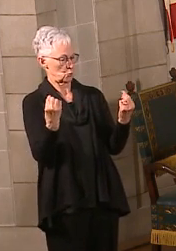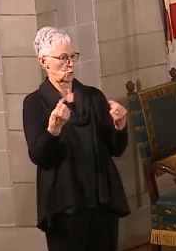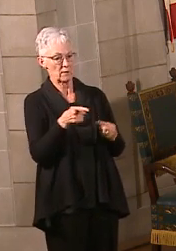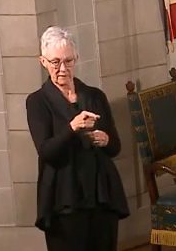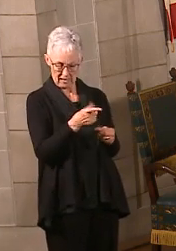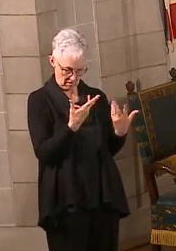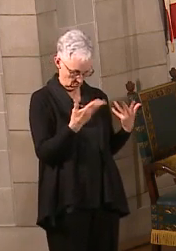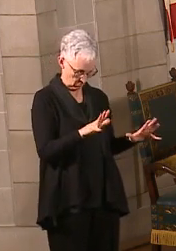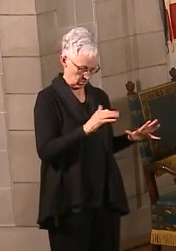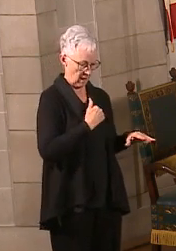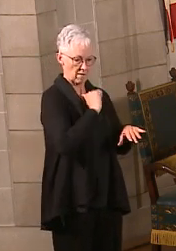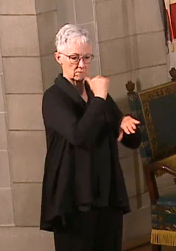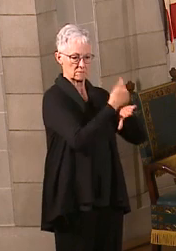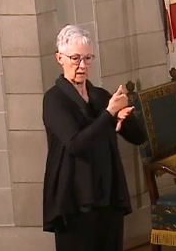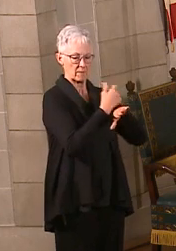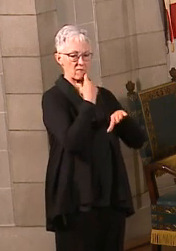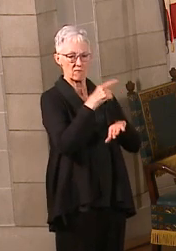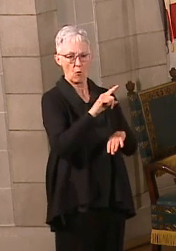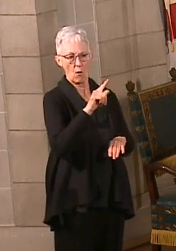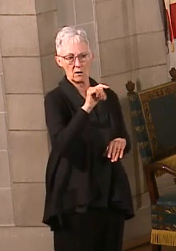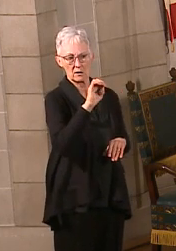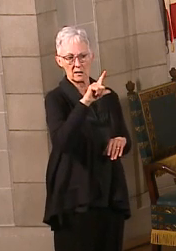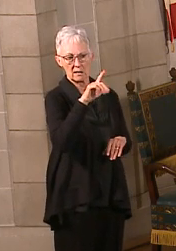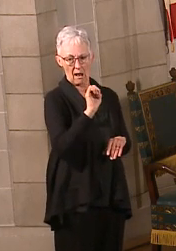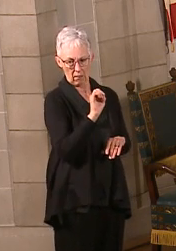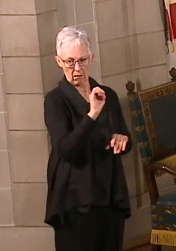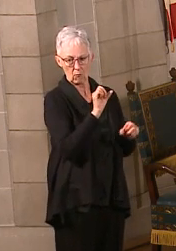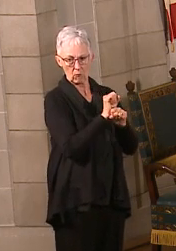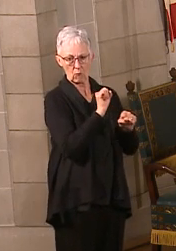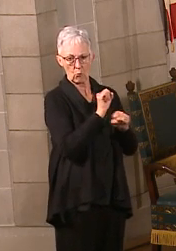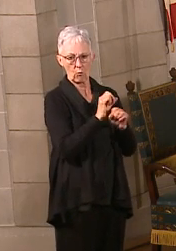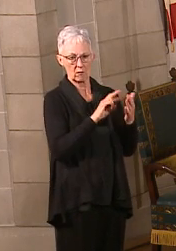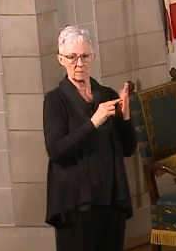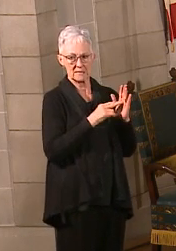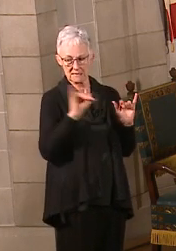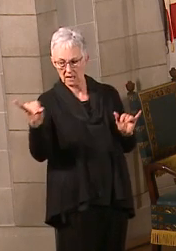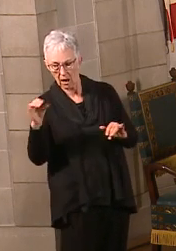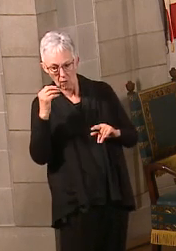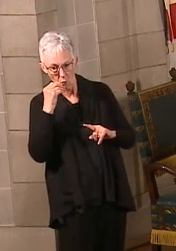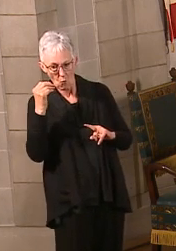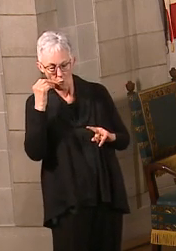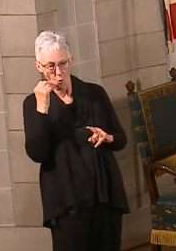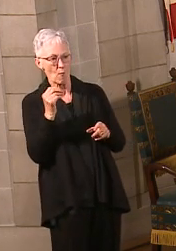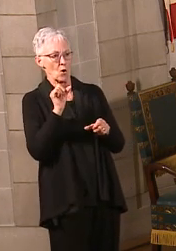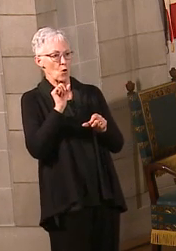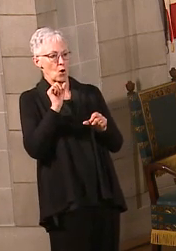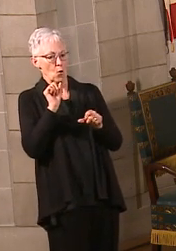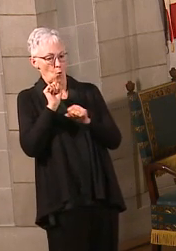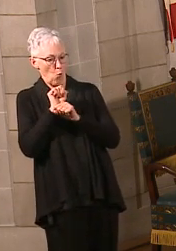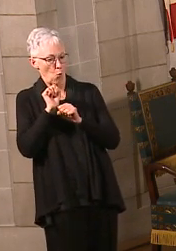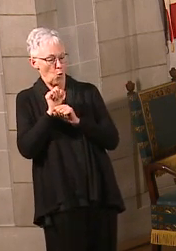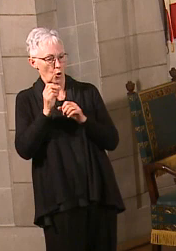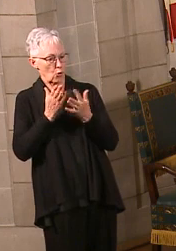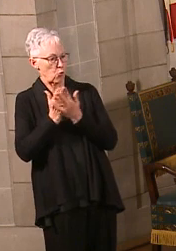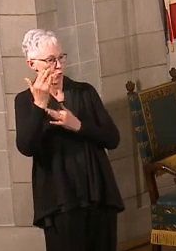and socially distancing in the workplace so that we could continue essential services even while providing for the safety of our teammates and the public.